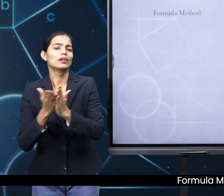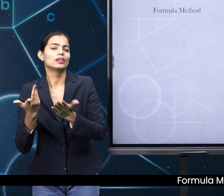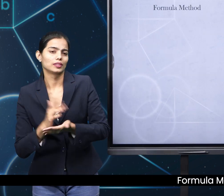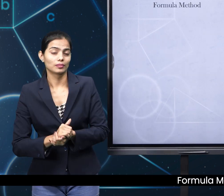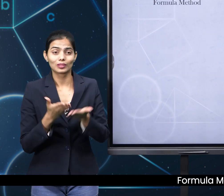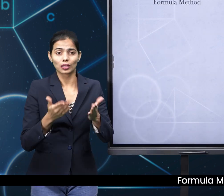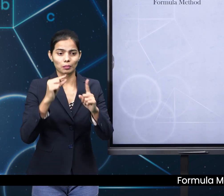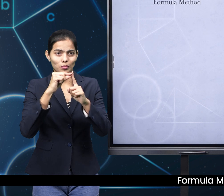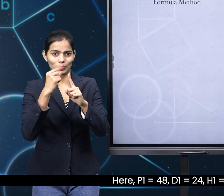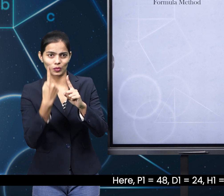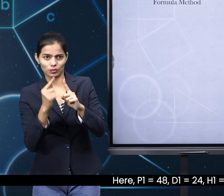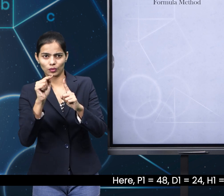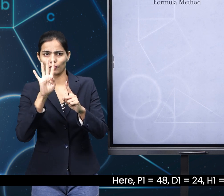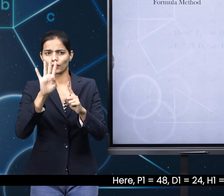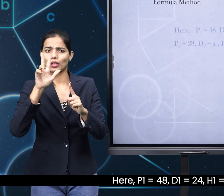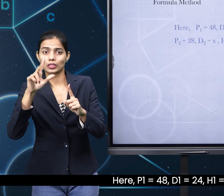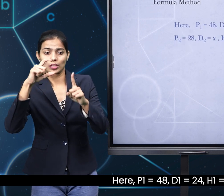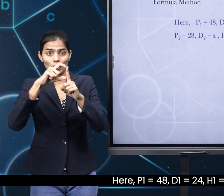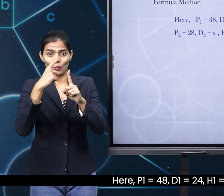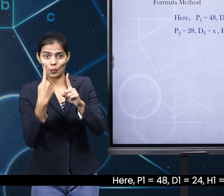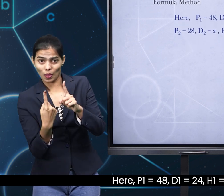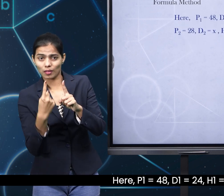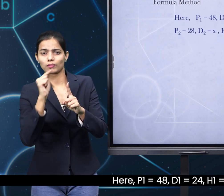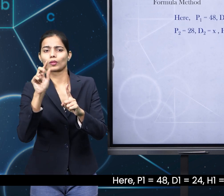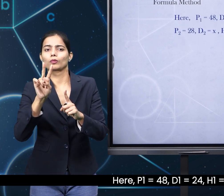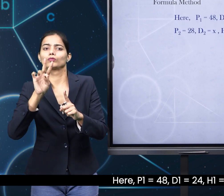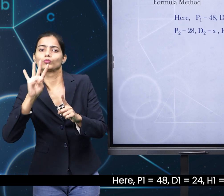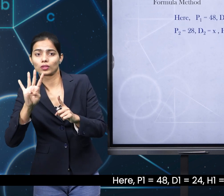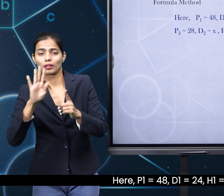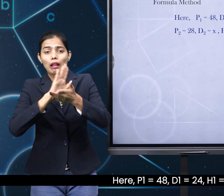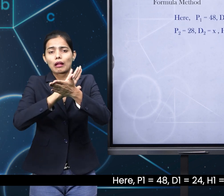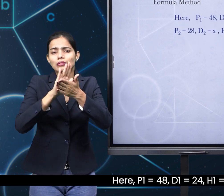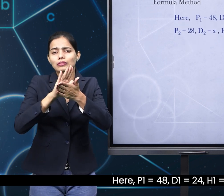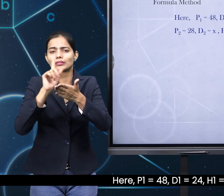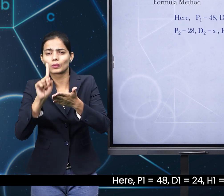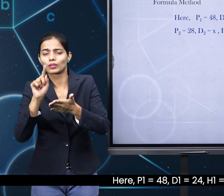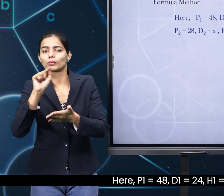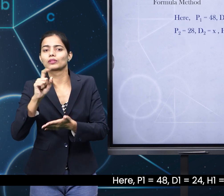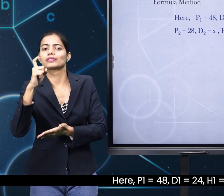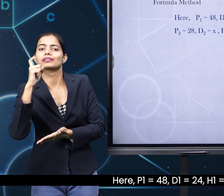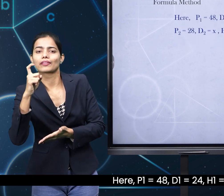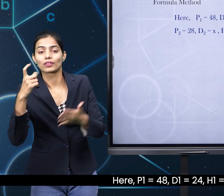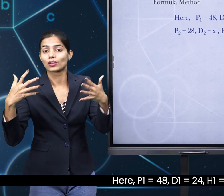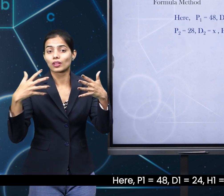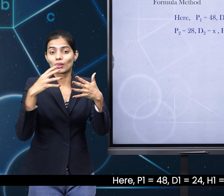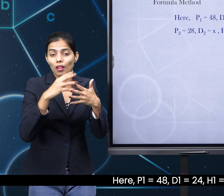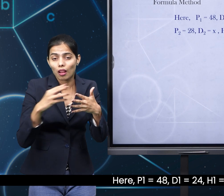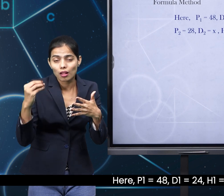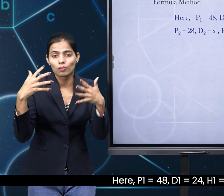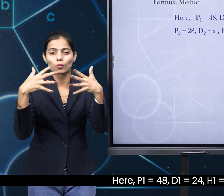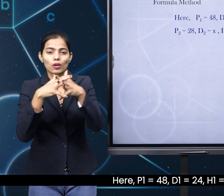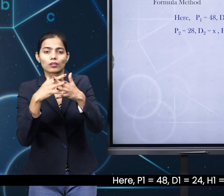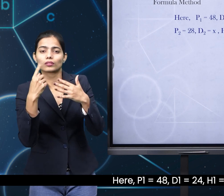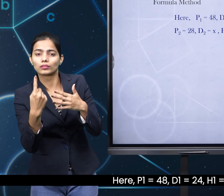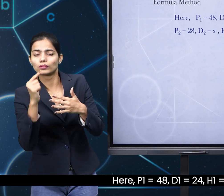Formula method. Here P1 is equal to 48, D1 is equal to 24, H1 is equal